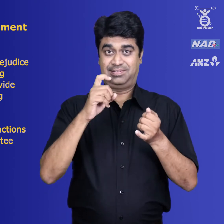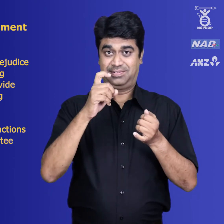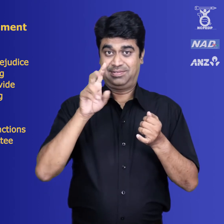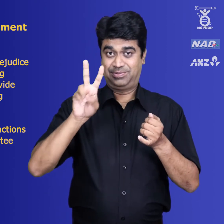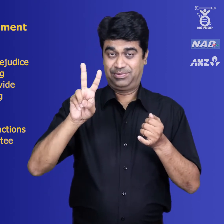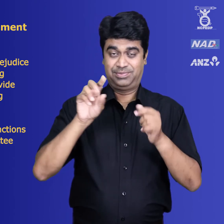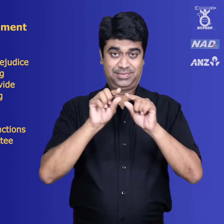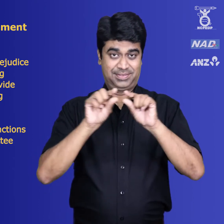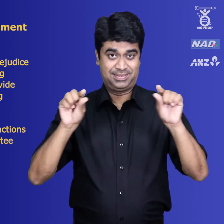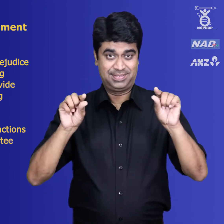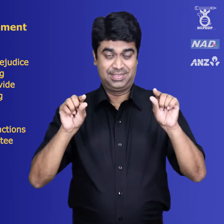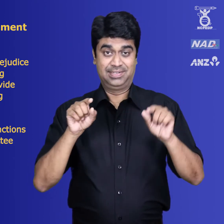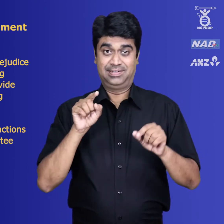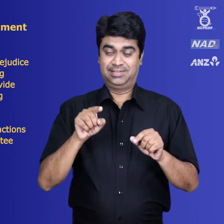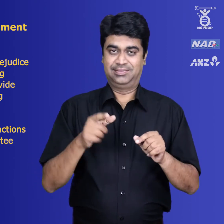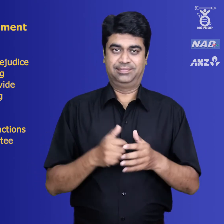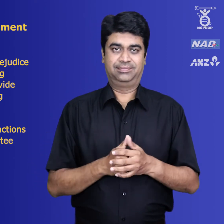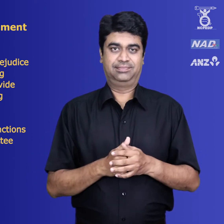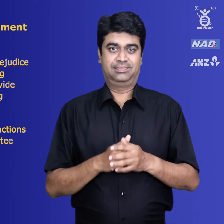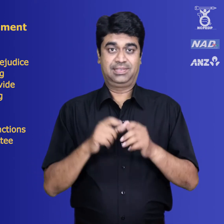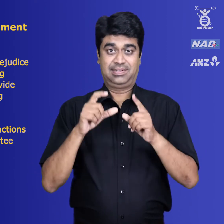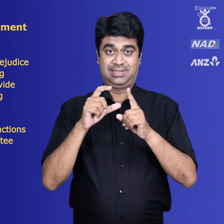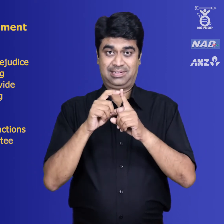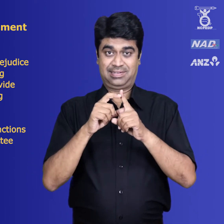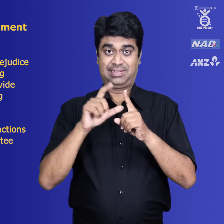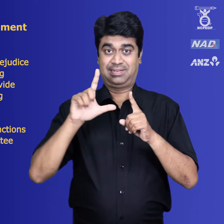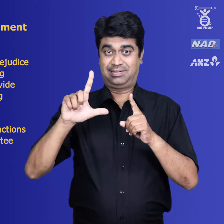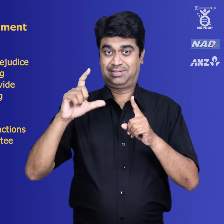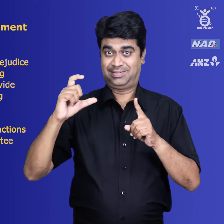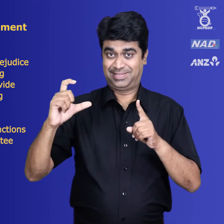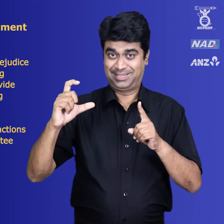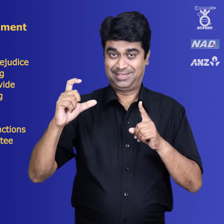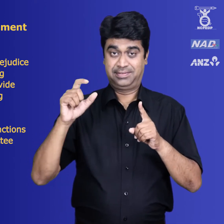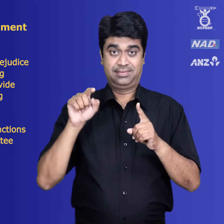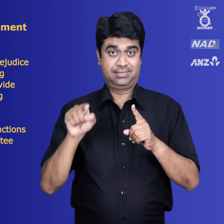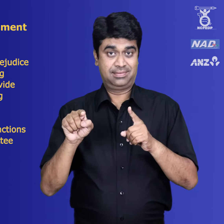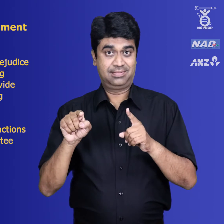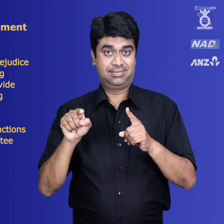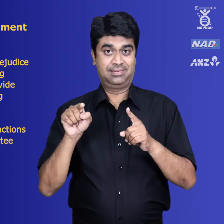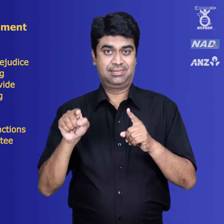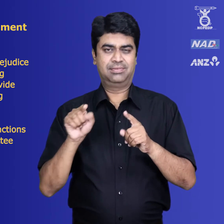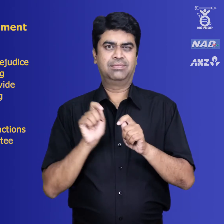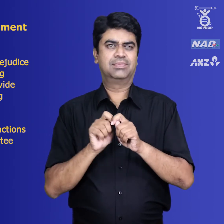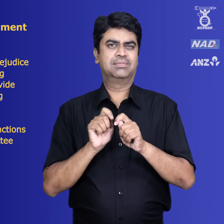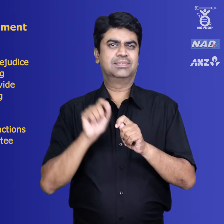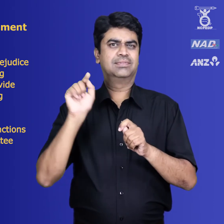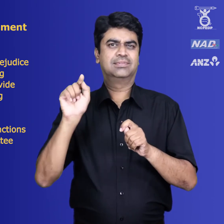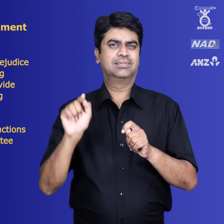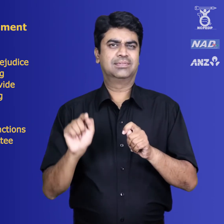The composition and functions of District Level Committee under Section 72.